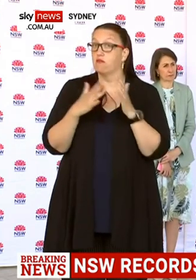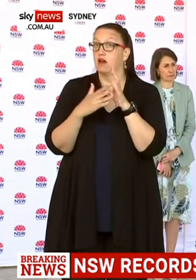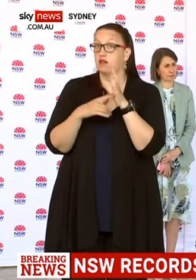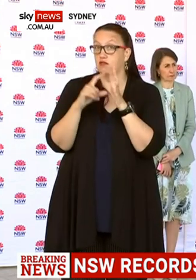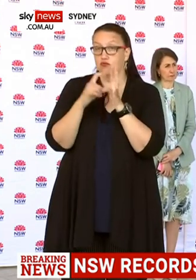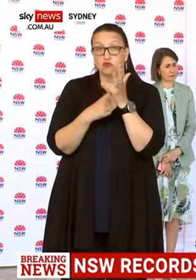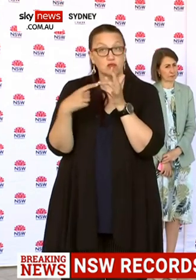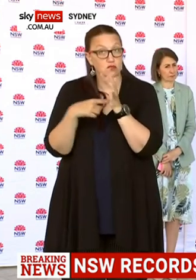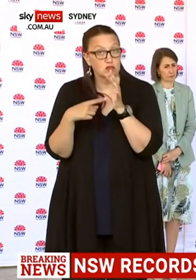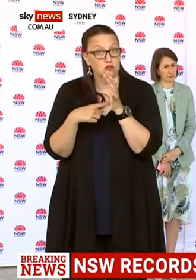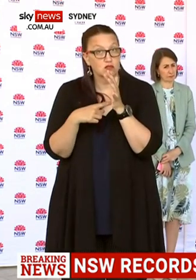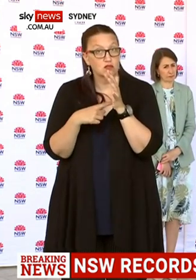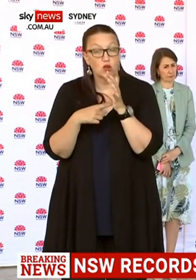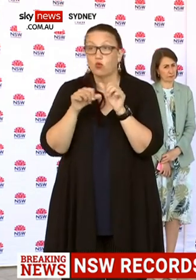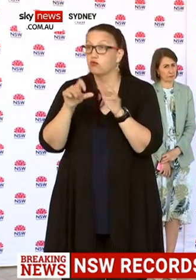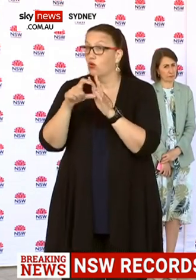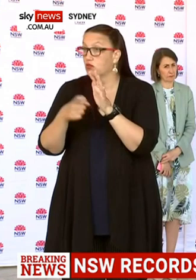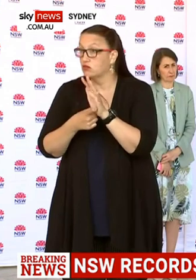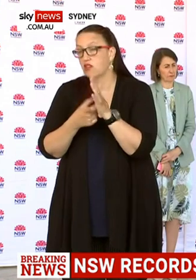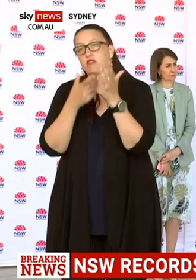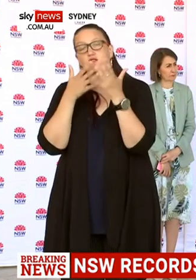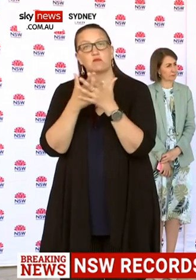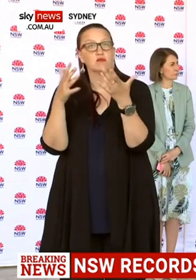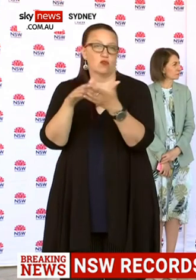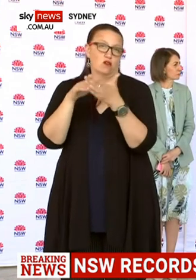service. In terms of testing, there's